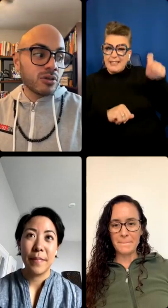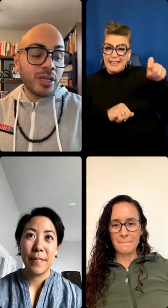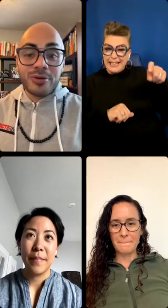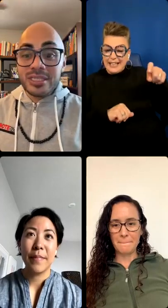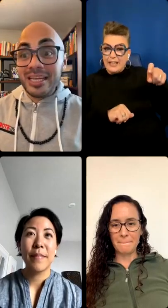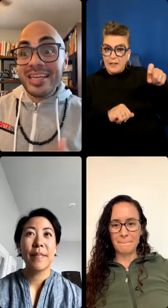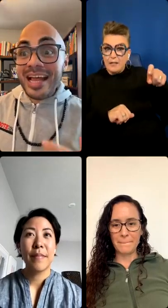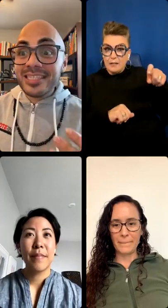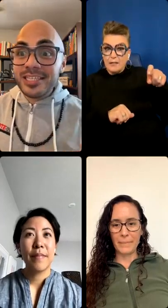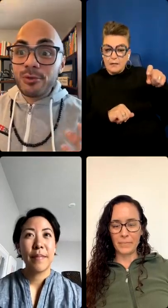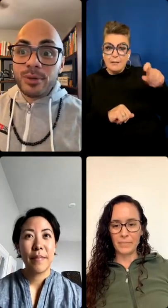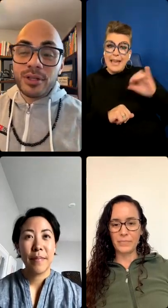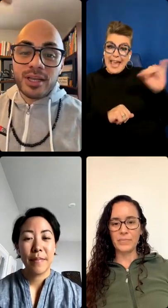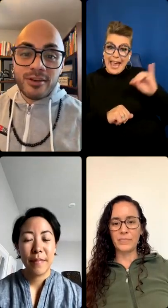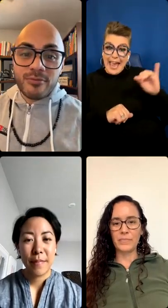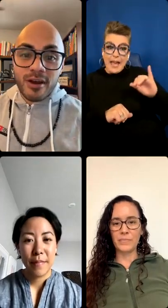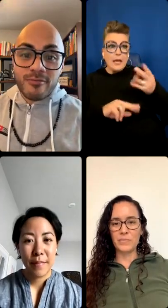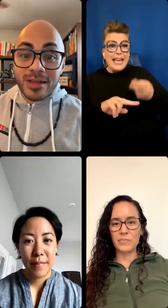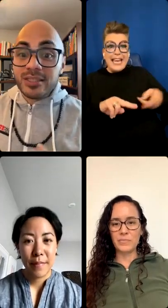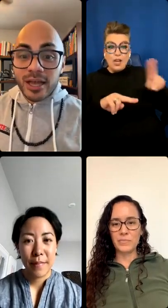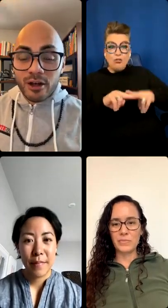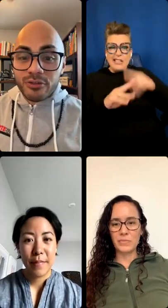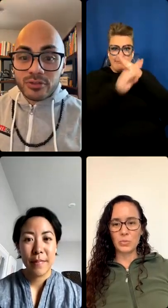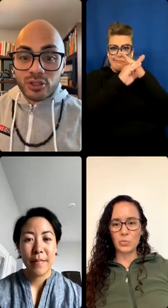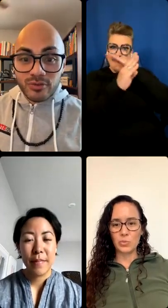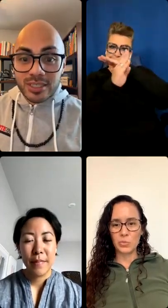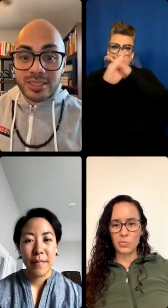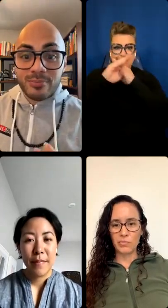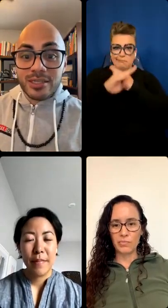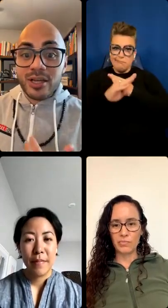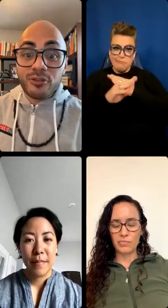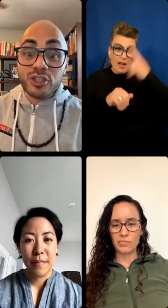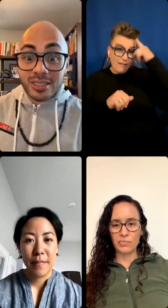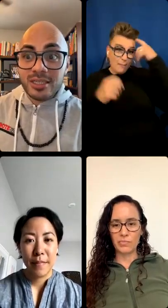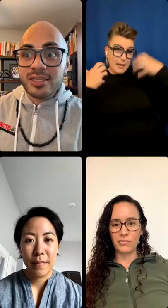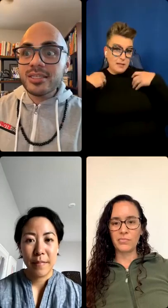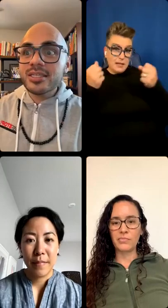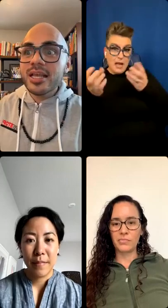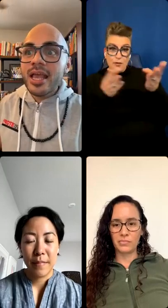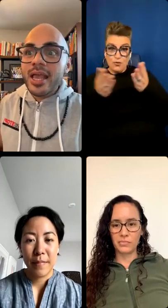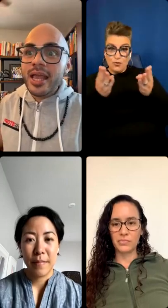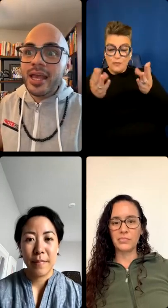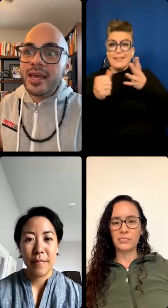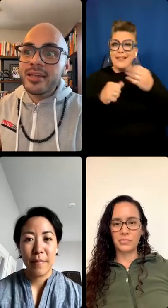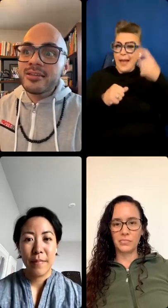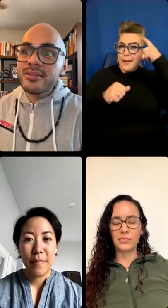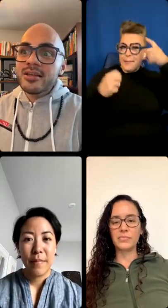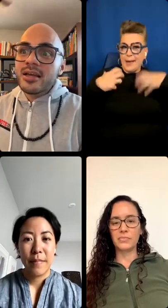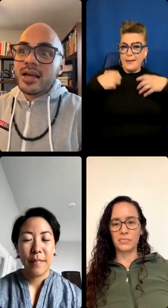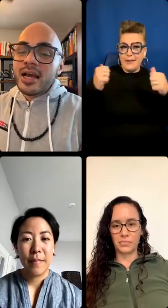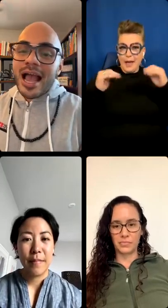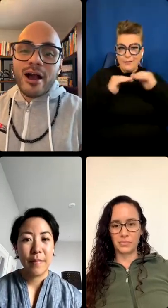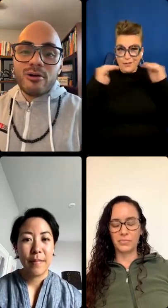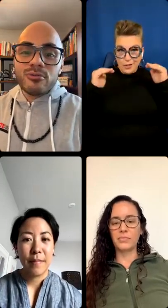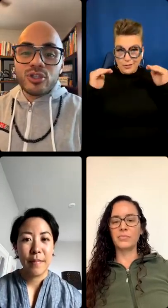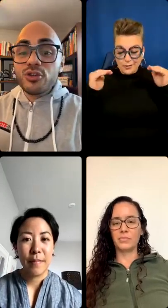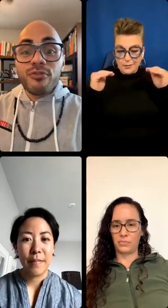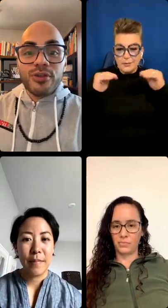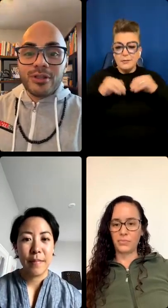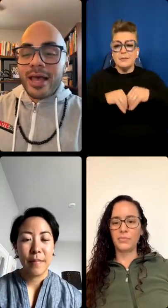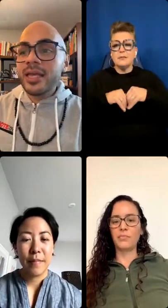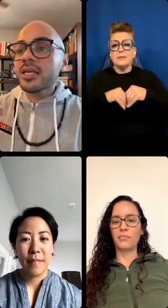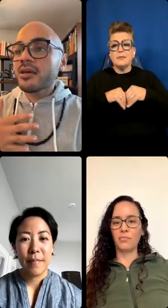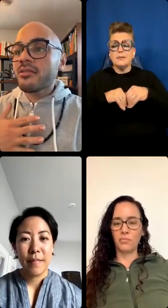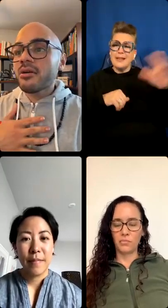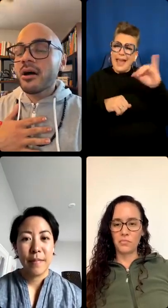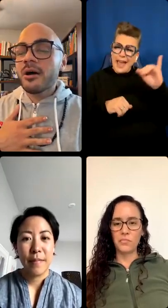and also increased the inaccessibility of mental health services and mental health justice? And how do you